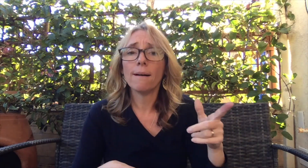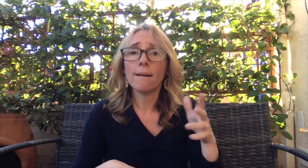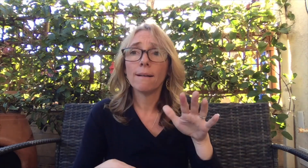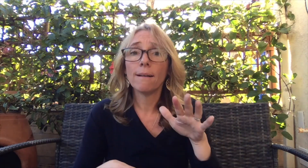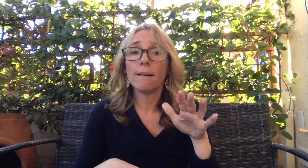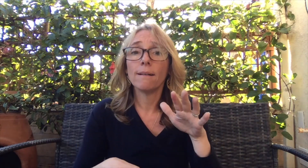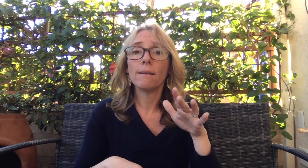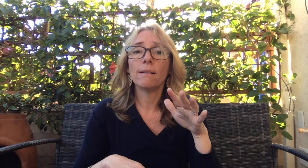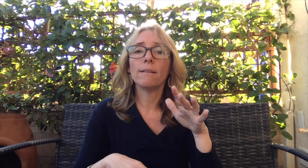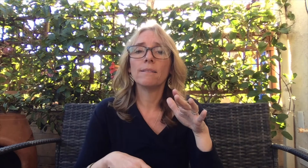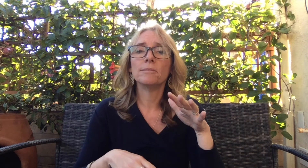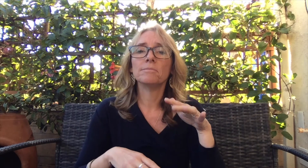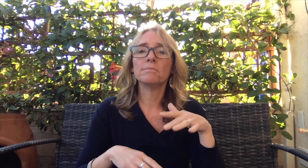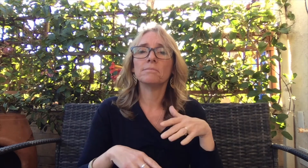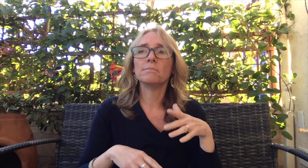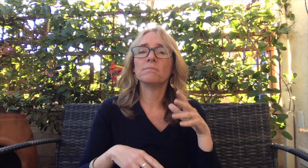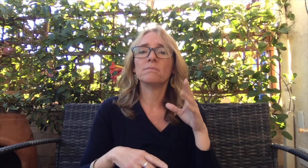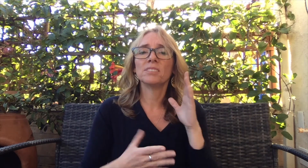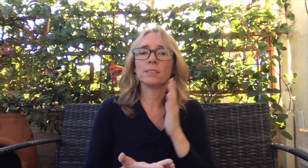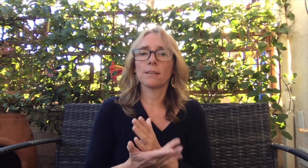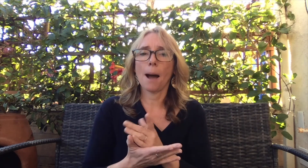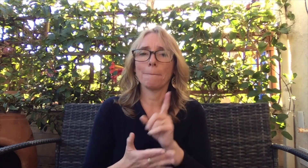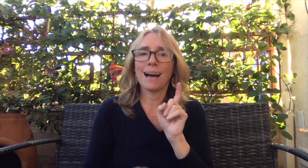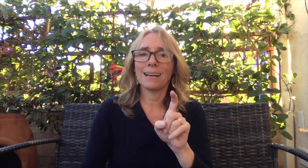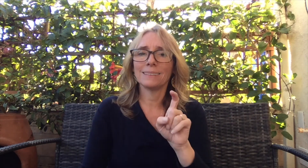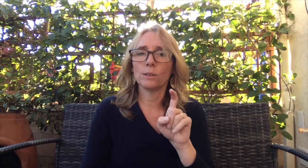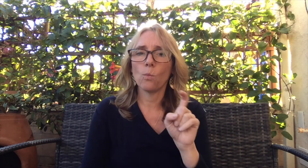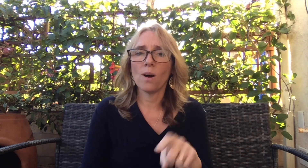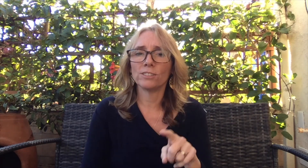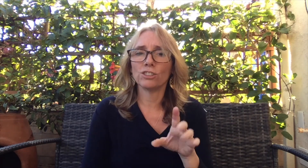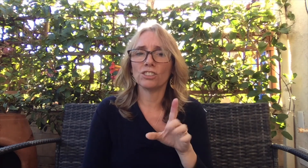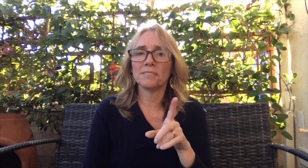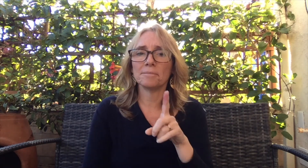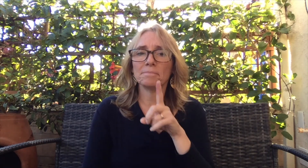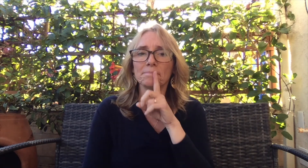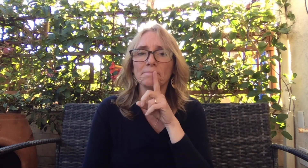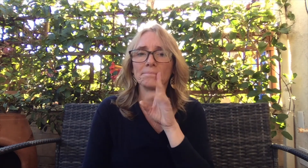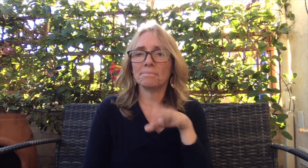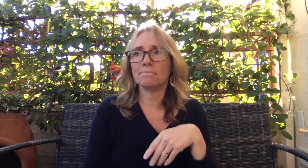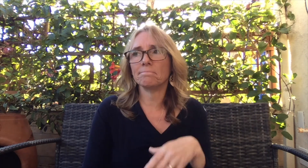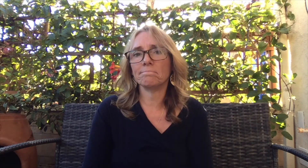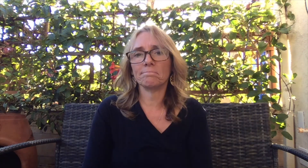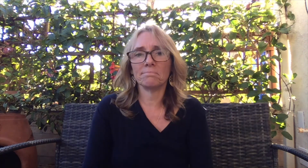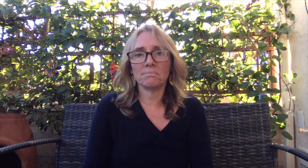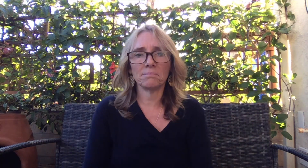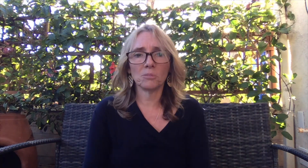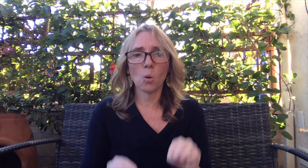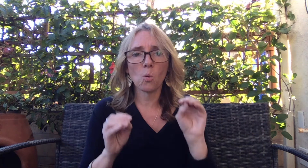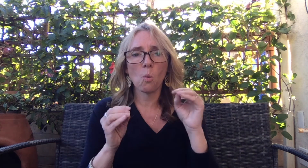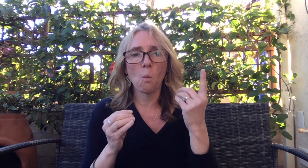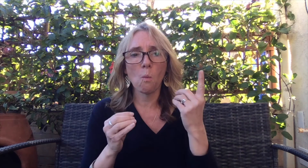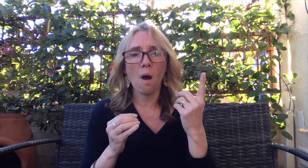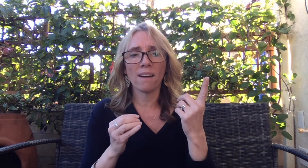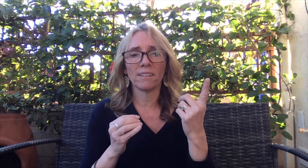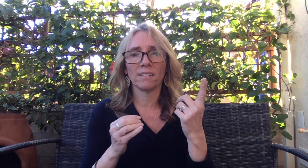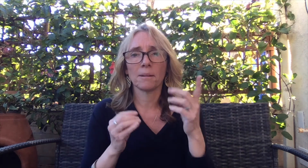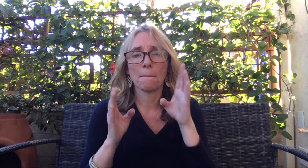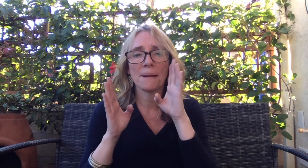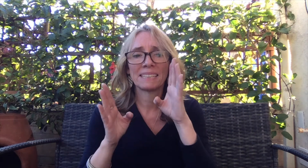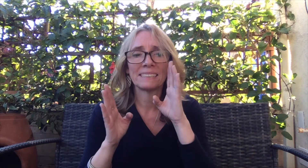that this child is asking for a reason. And we may tell them, oh, we're busy right now. Hold on one